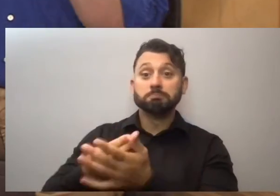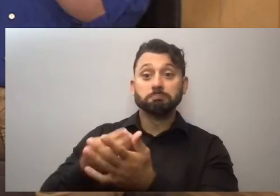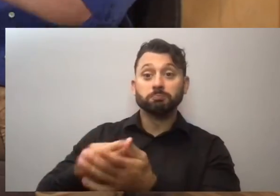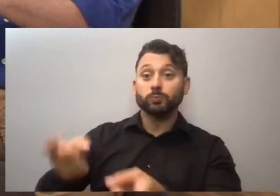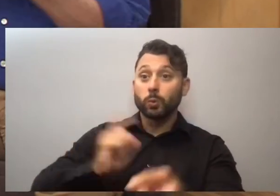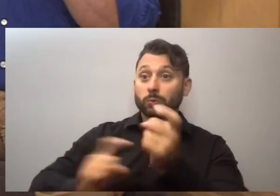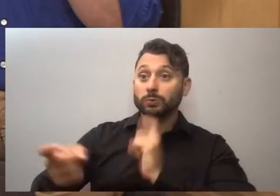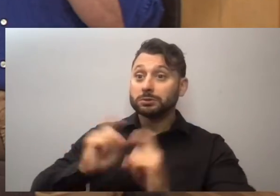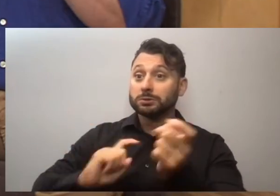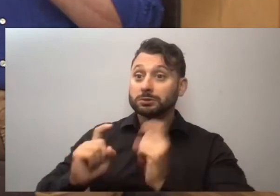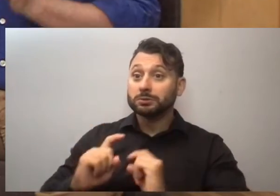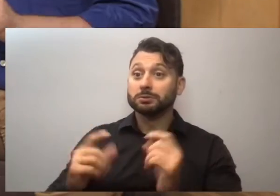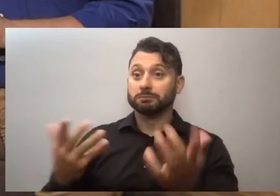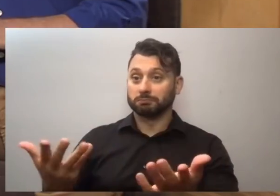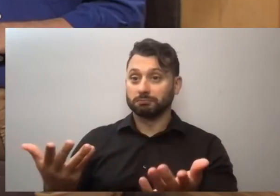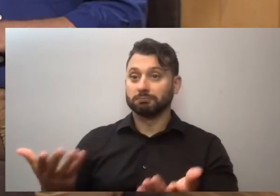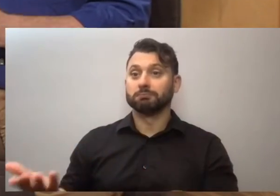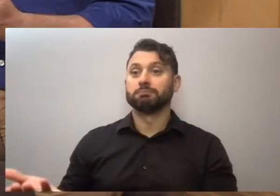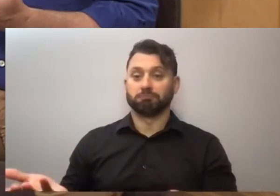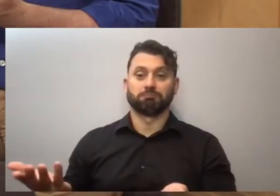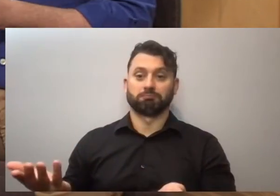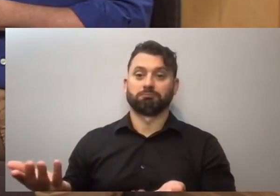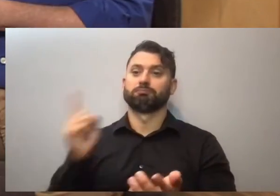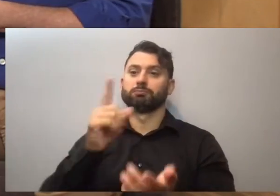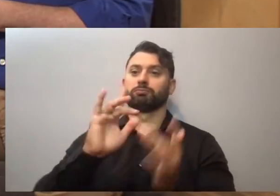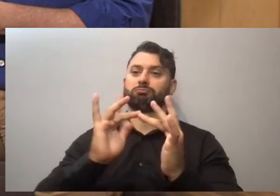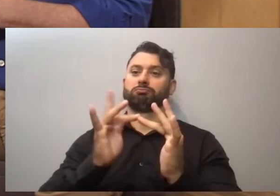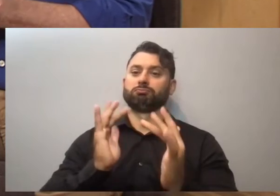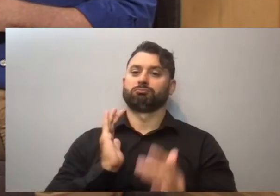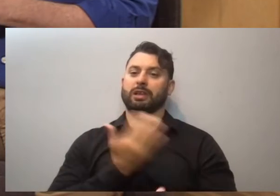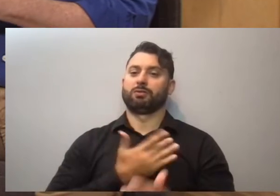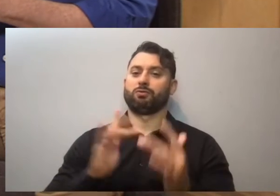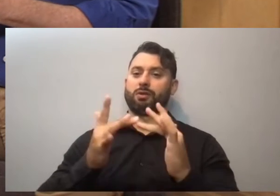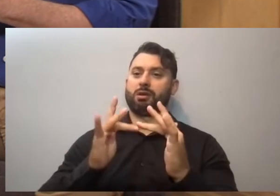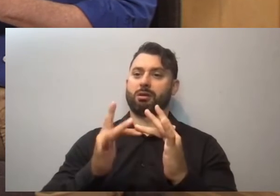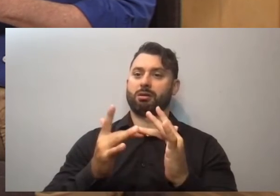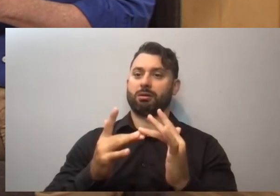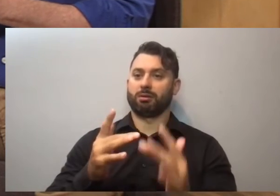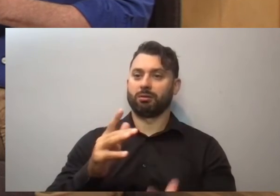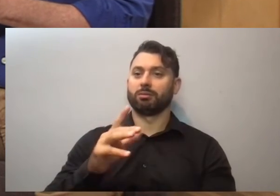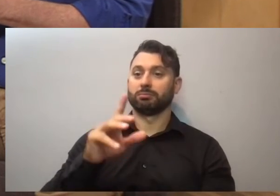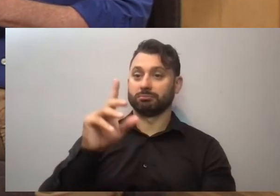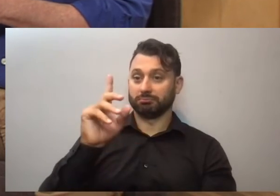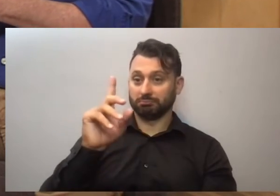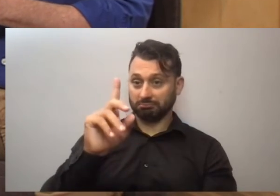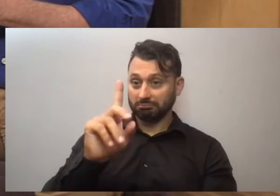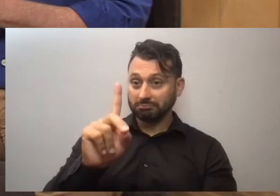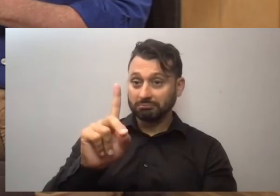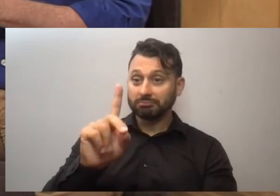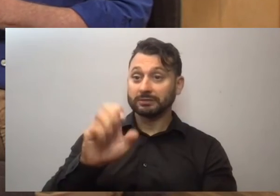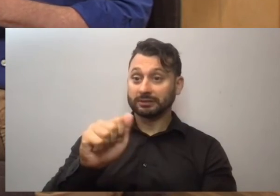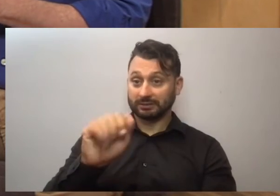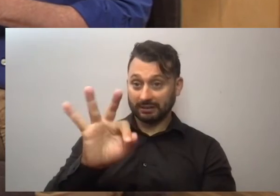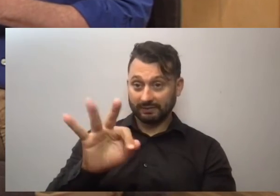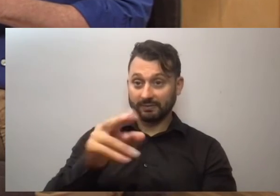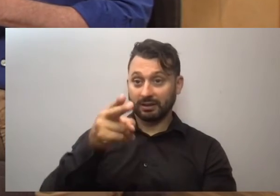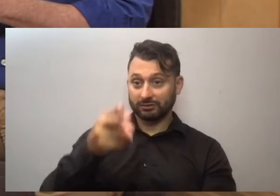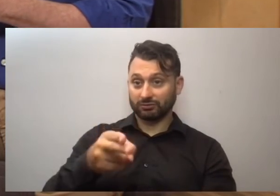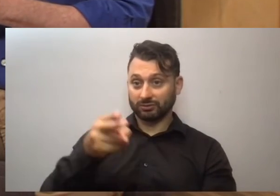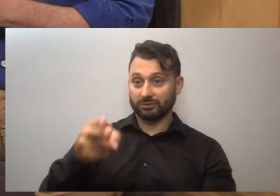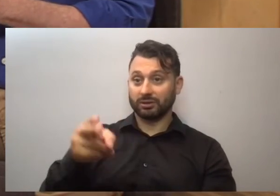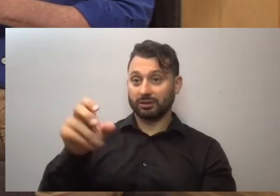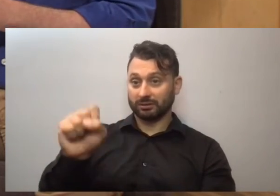to donate and support this show, you can check out our website, which is